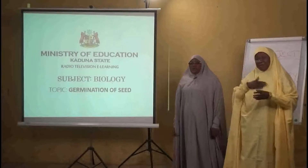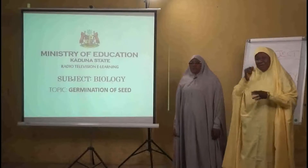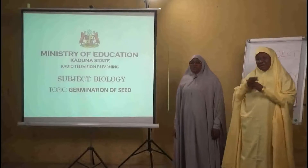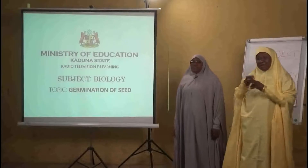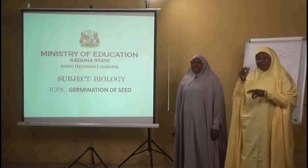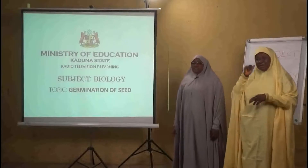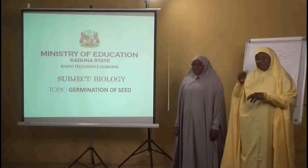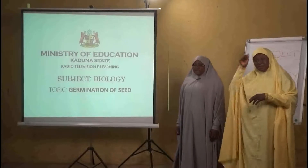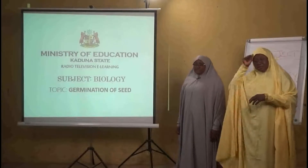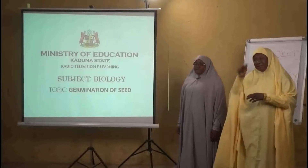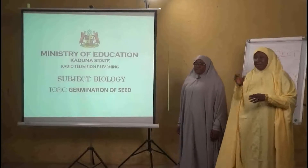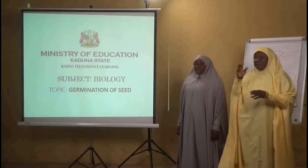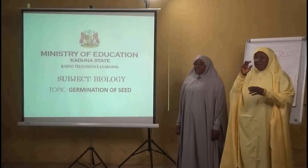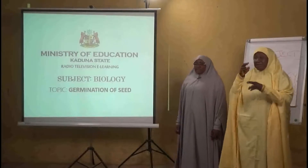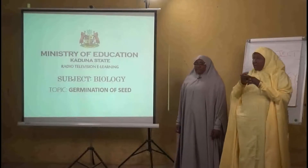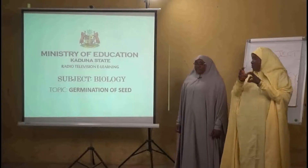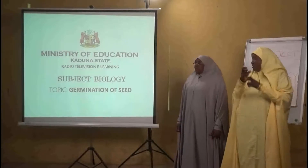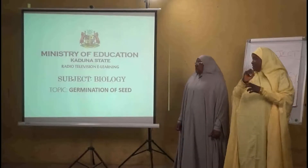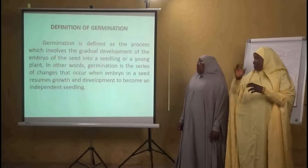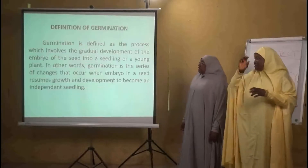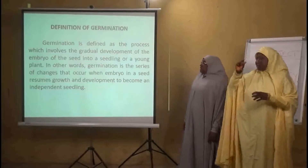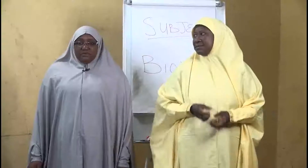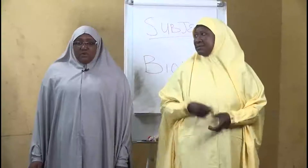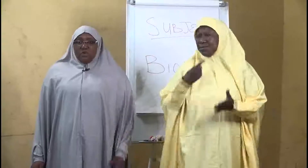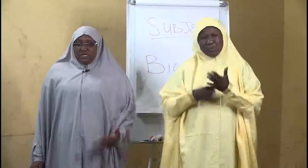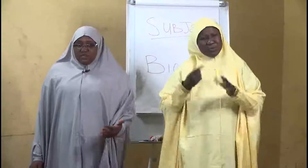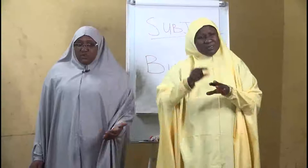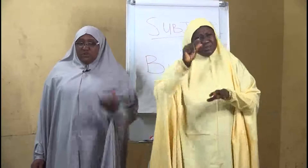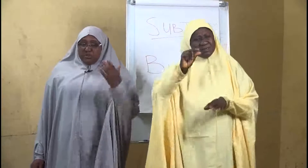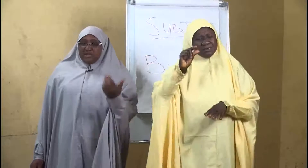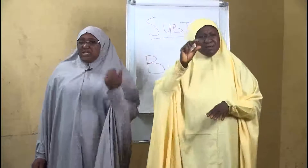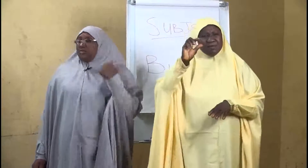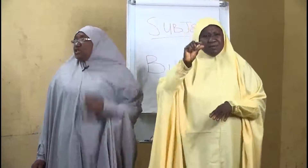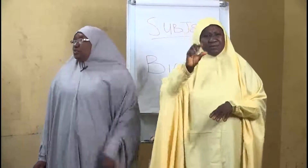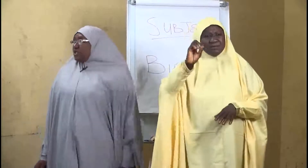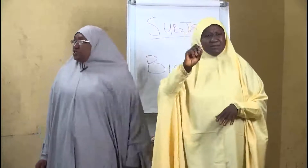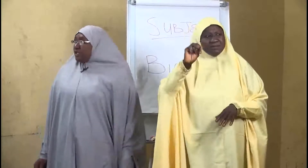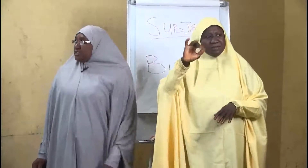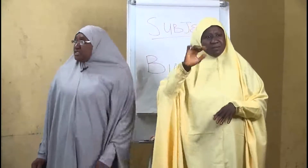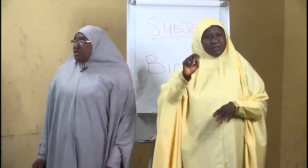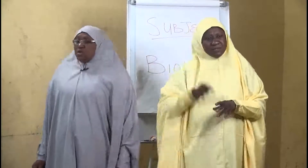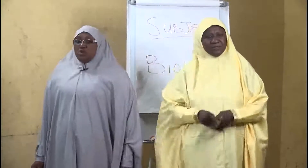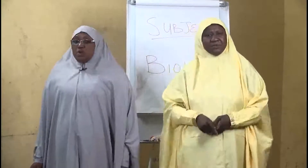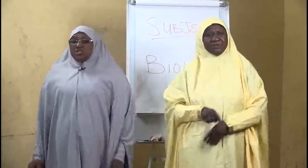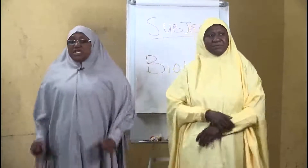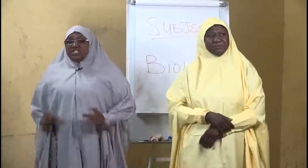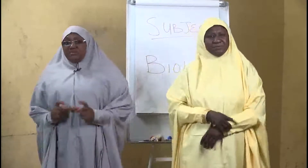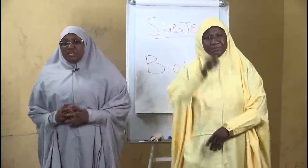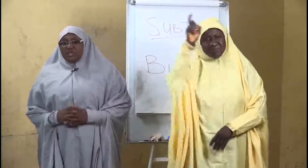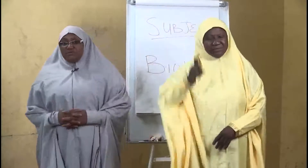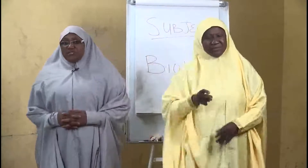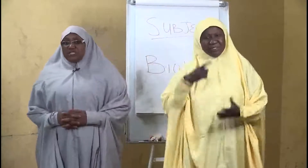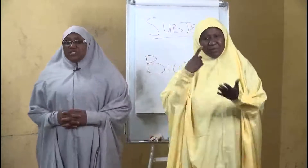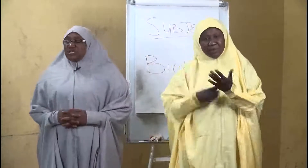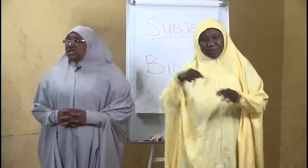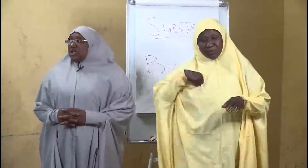germination of seed. What is germination, class? Or do we mean by germination, my students? When we say germination